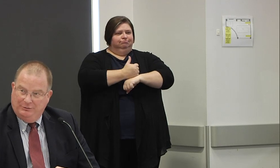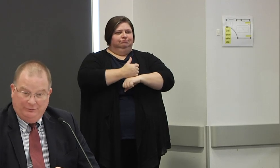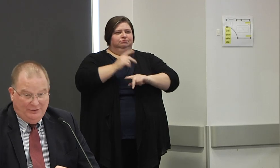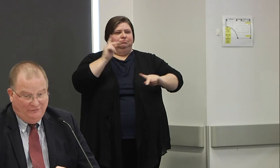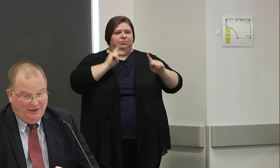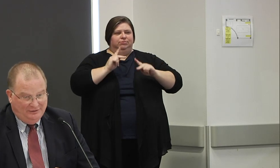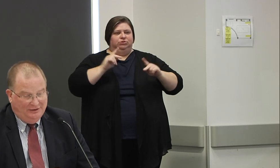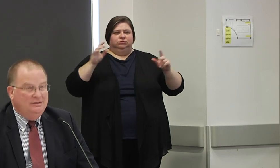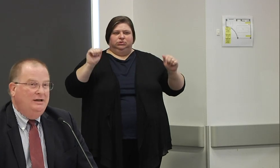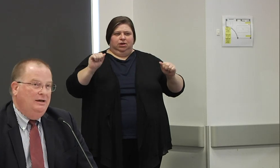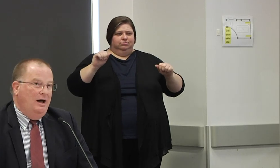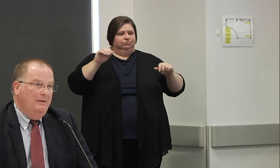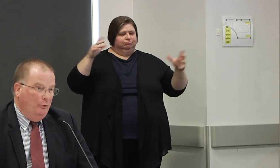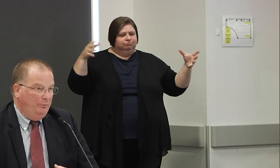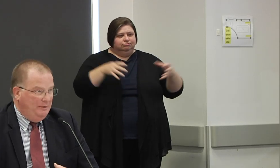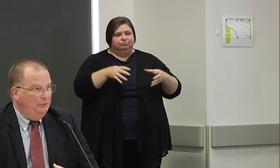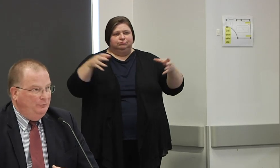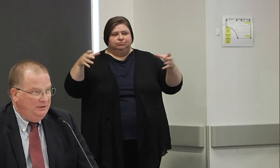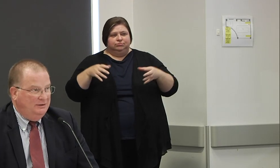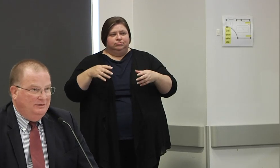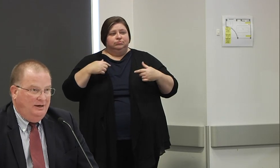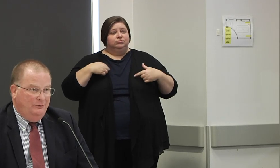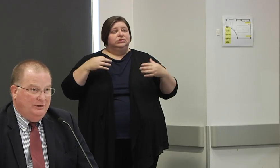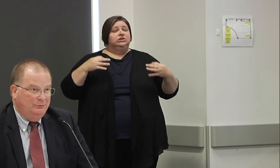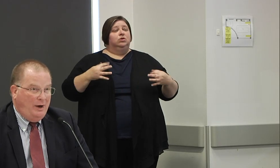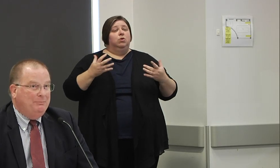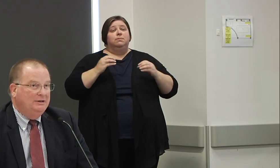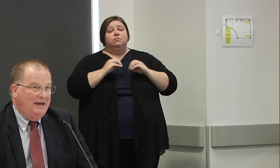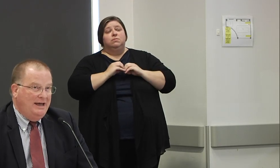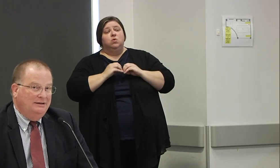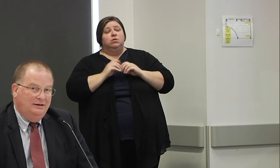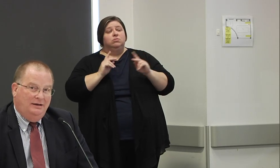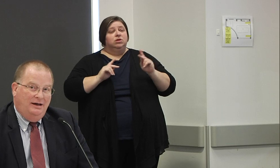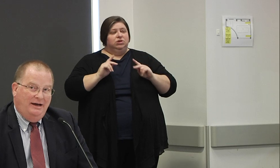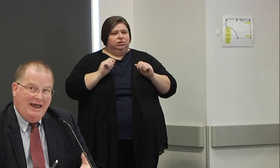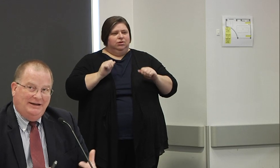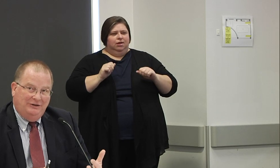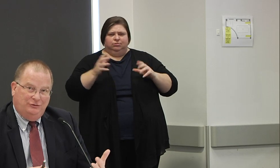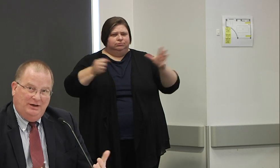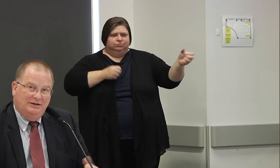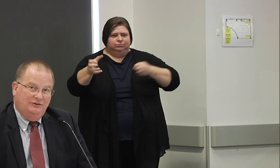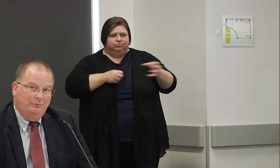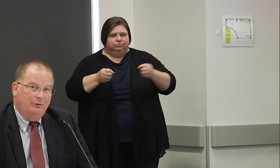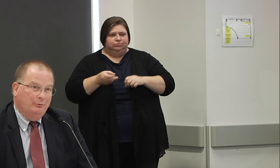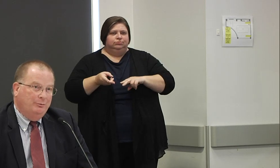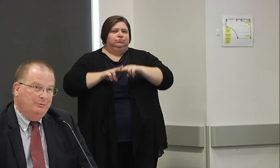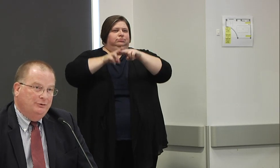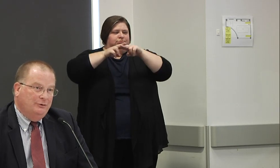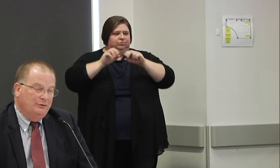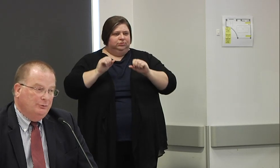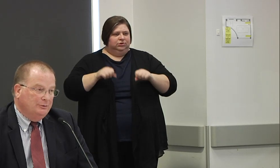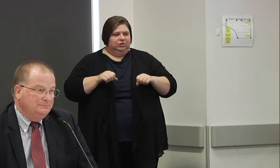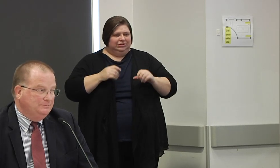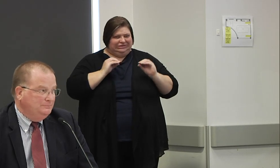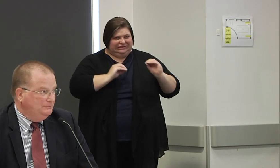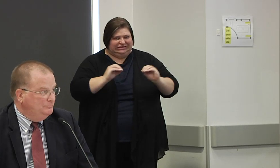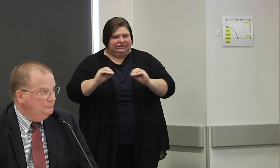that we in fact need more people, we can rapidly add and train and support more people to do this work.